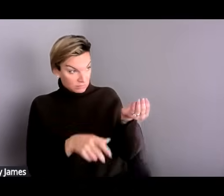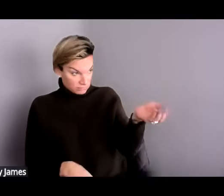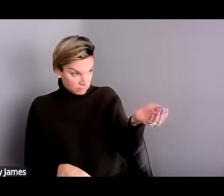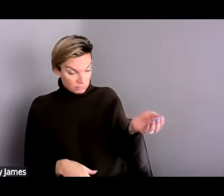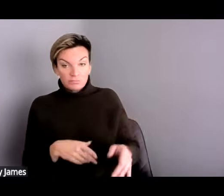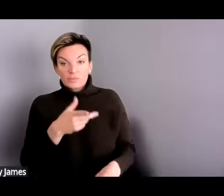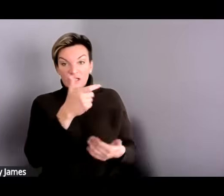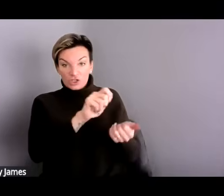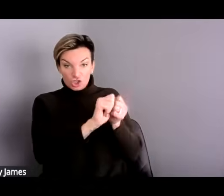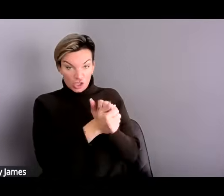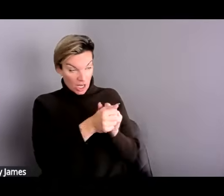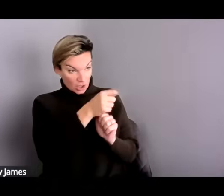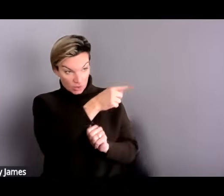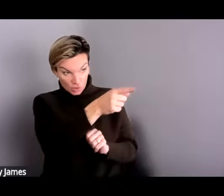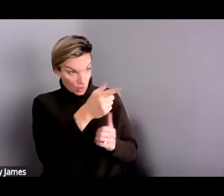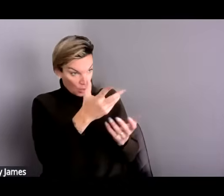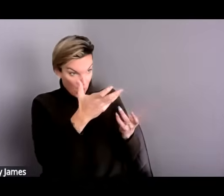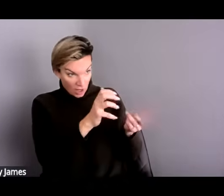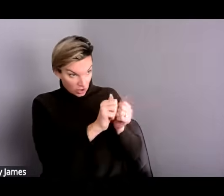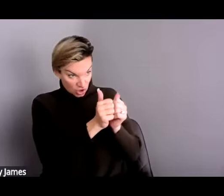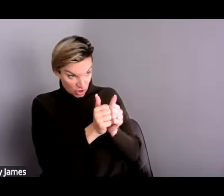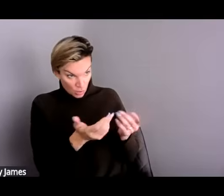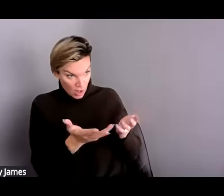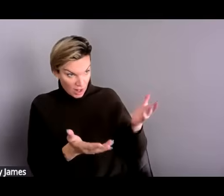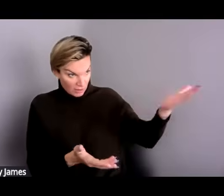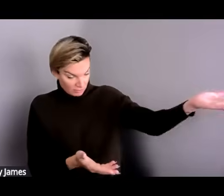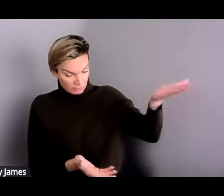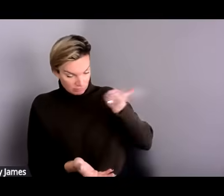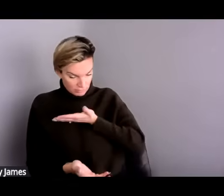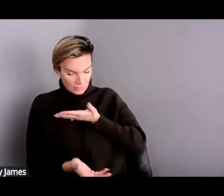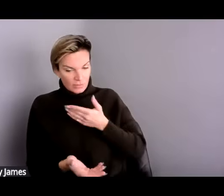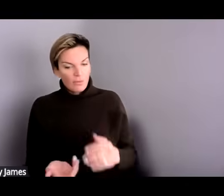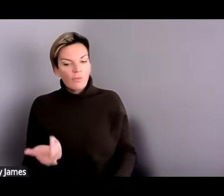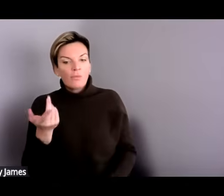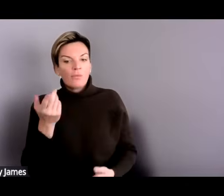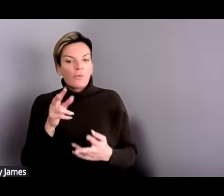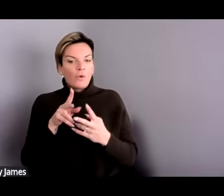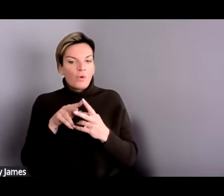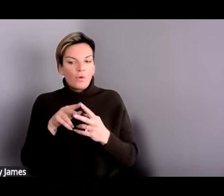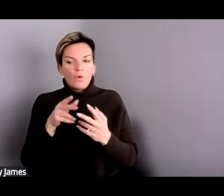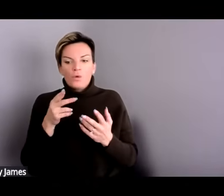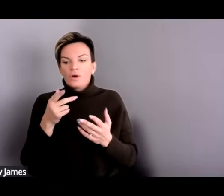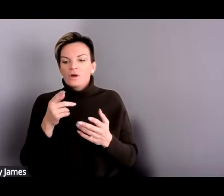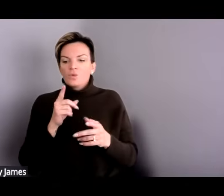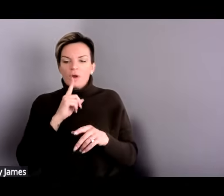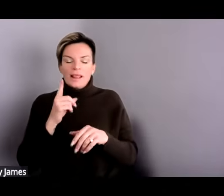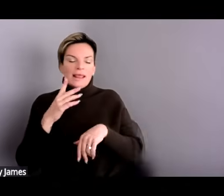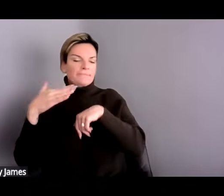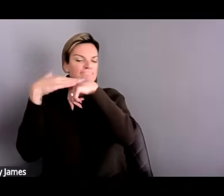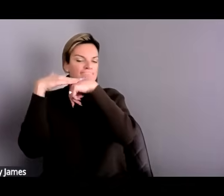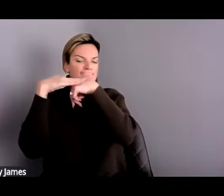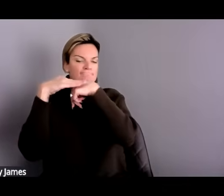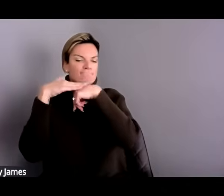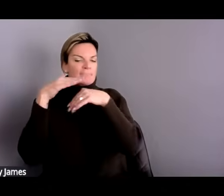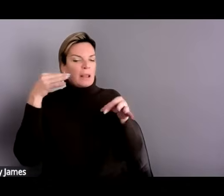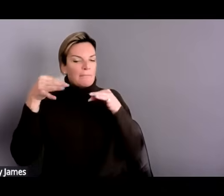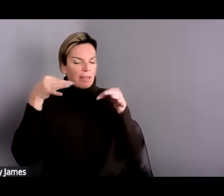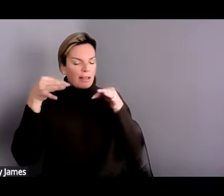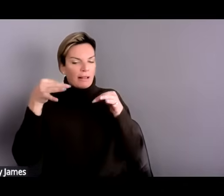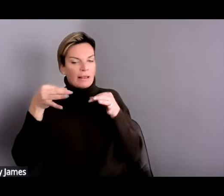have? Or we can start with like, here is a high level, how do you want to handle it? I think it